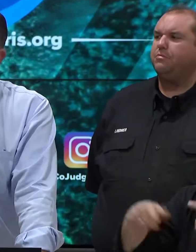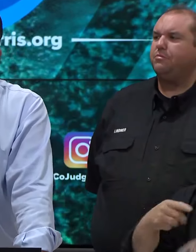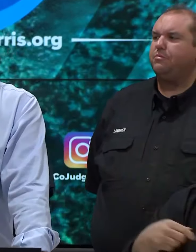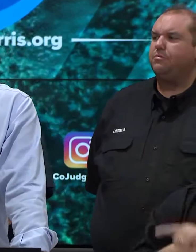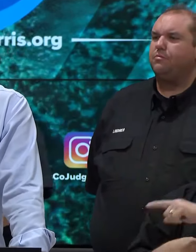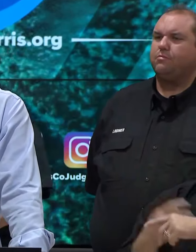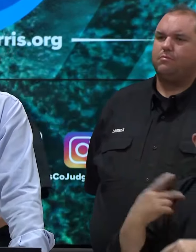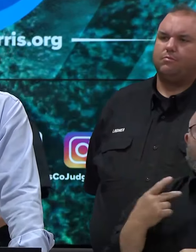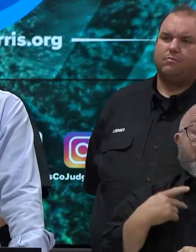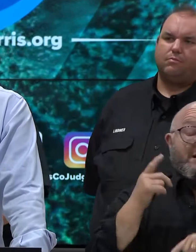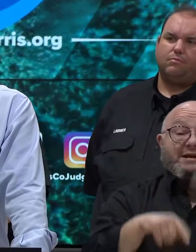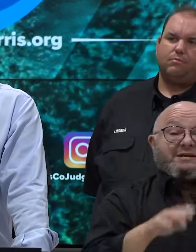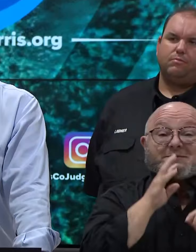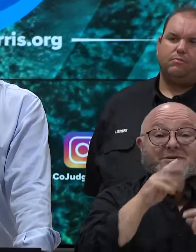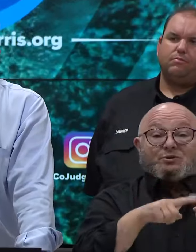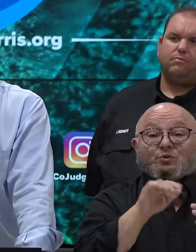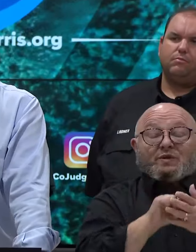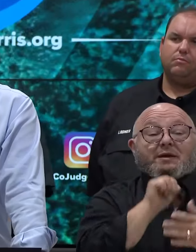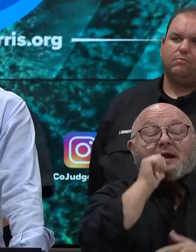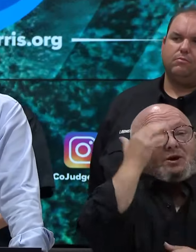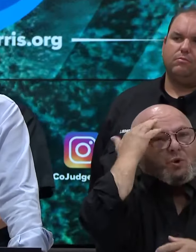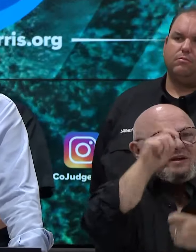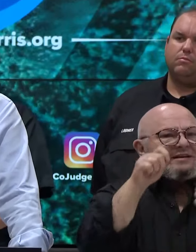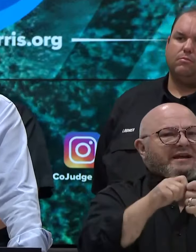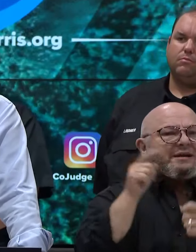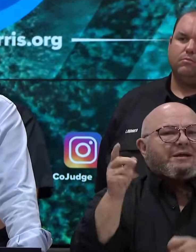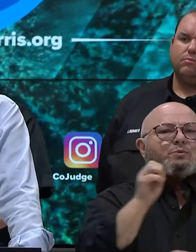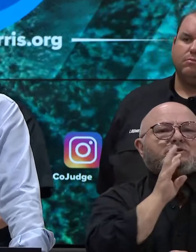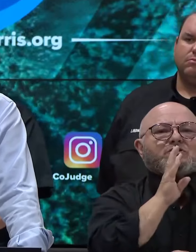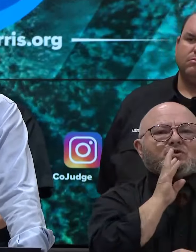to it. I can't speak to it. What he was referring to. But